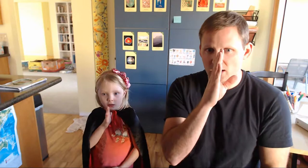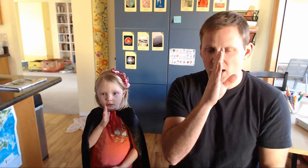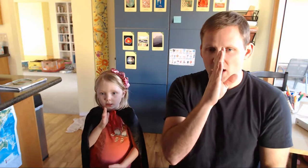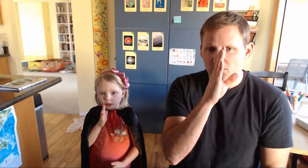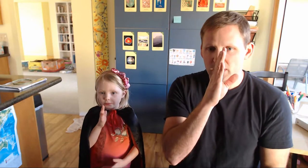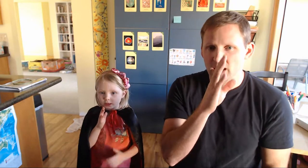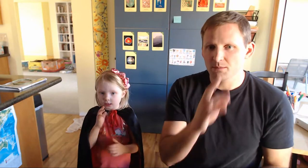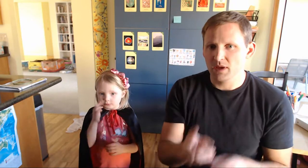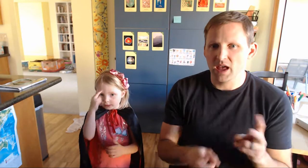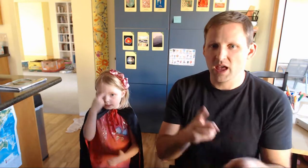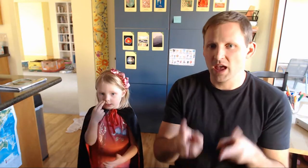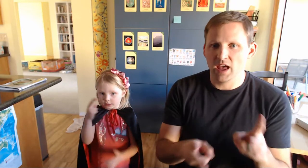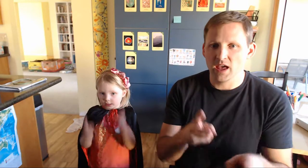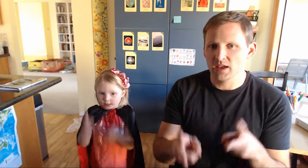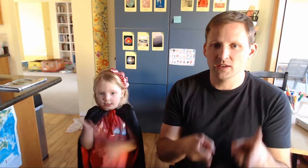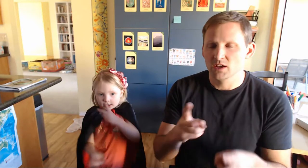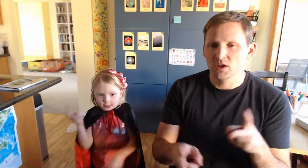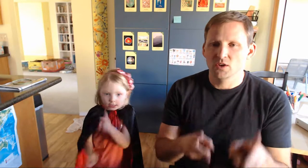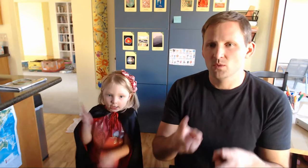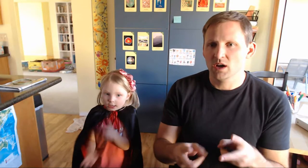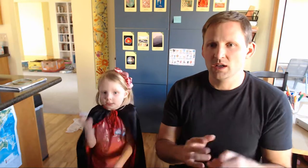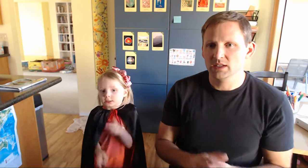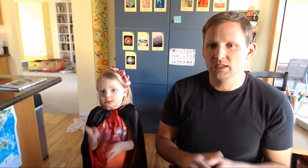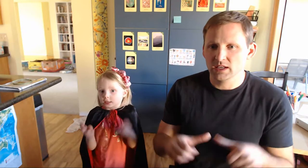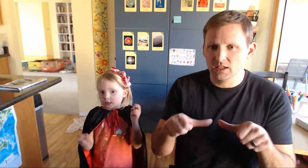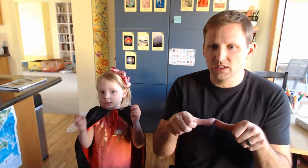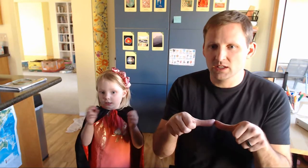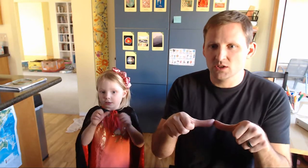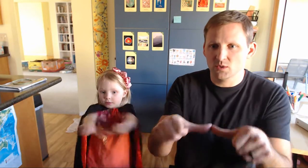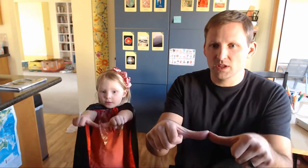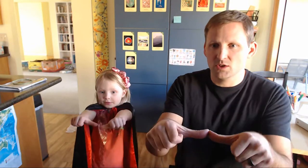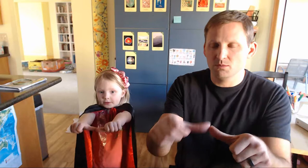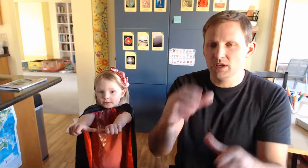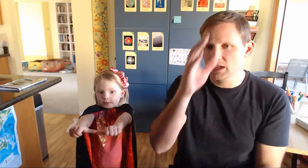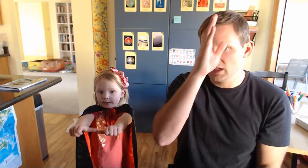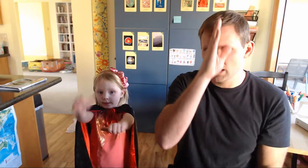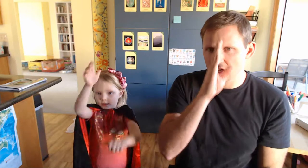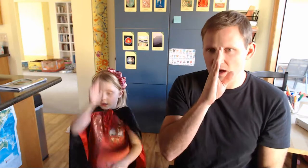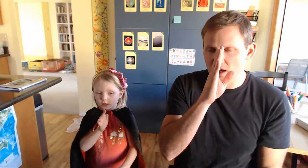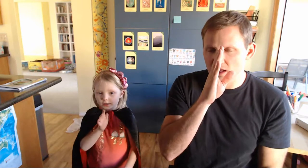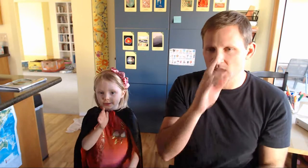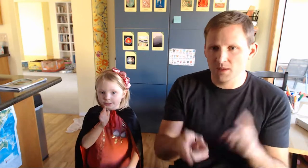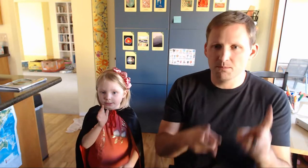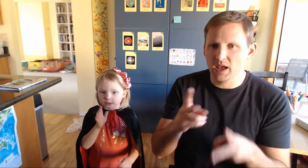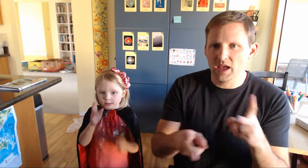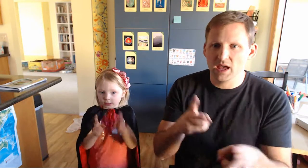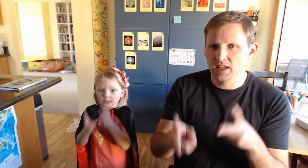God became man, so was and continueth to be God and man in